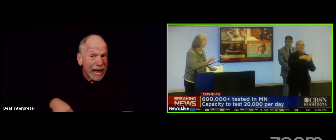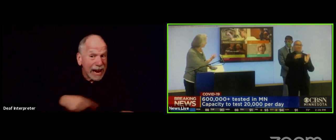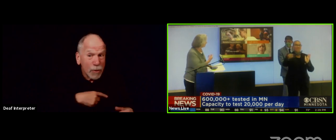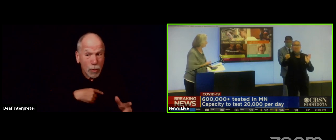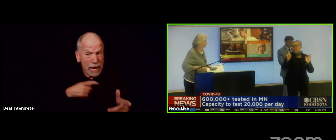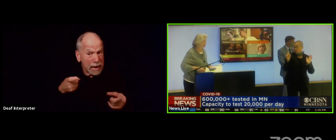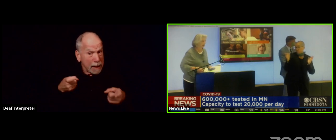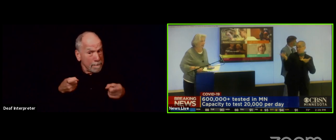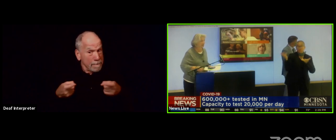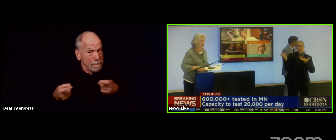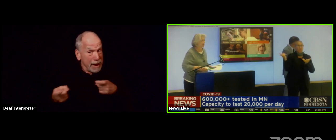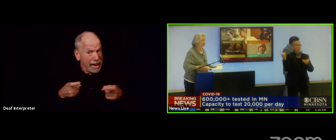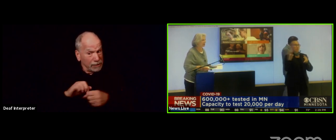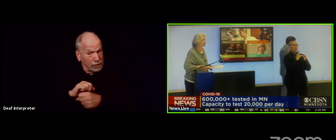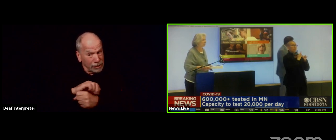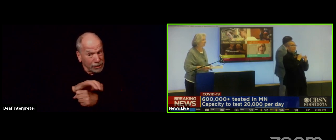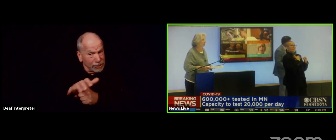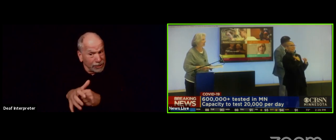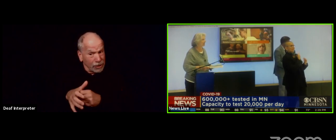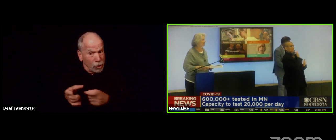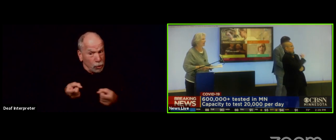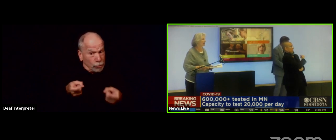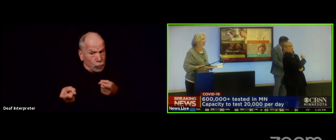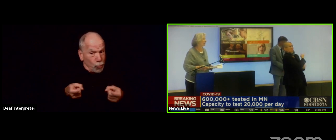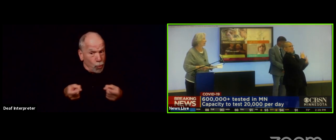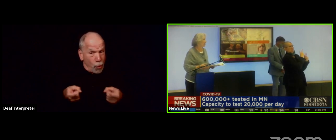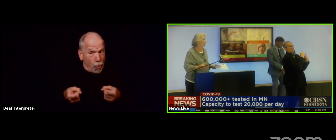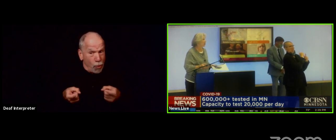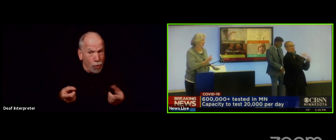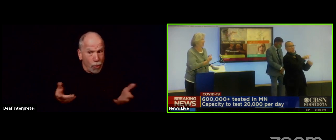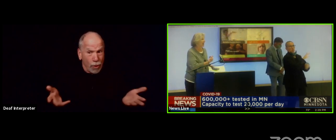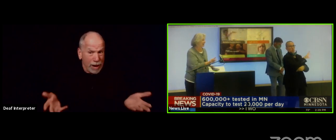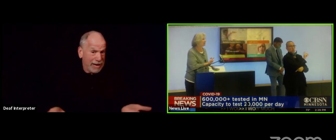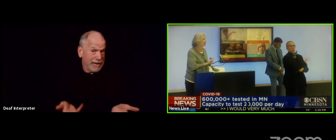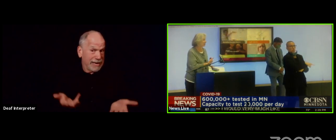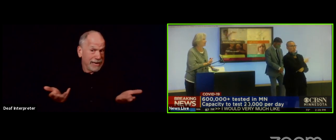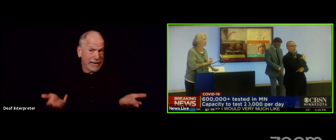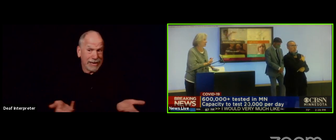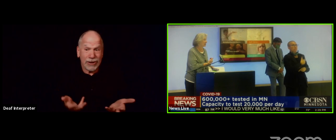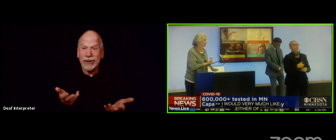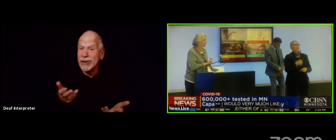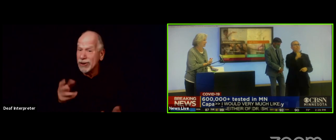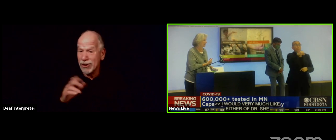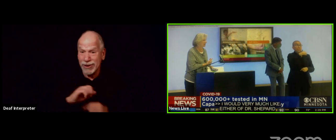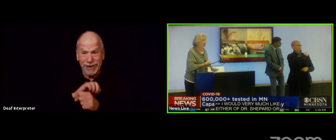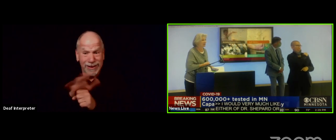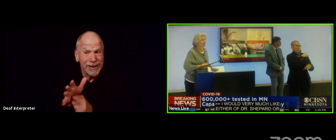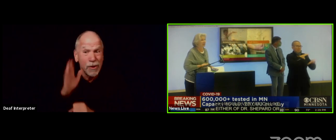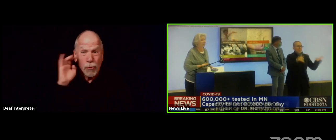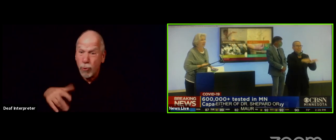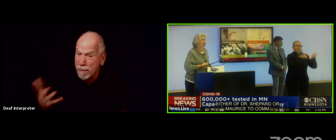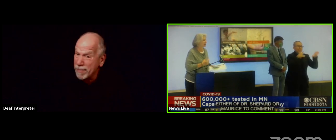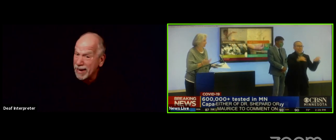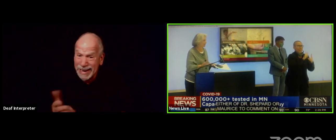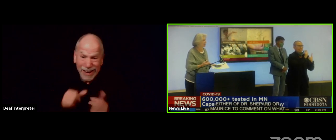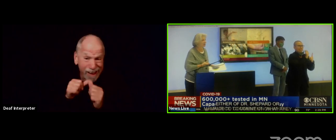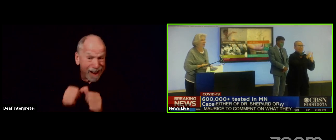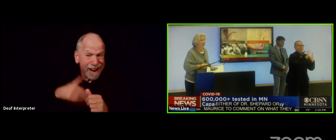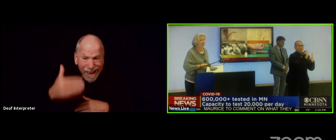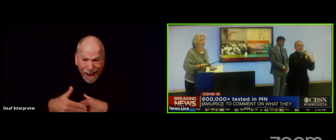like either of Dr. Shack or Dr. Maurice to comment on what they know, because they have been doing some serology testing under